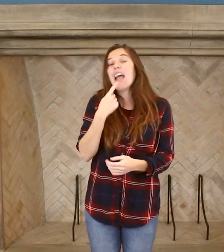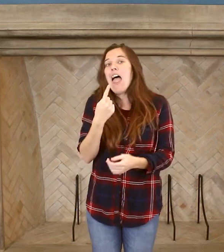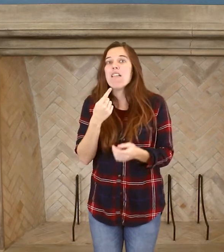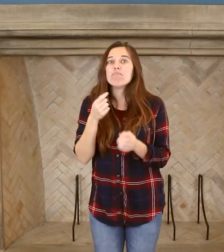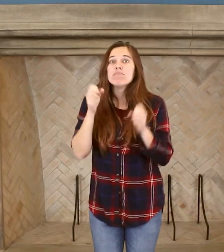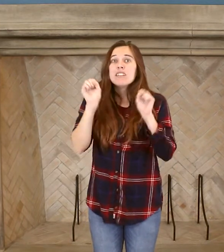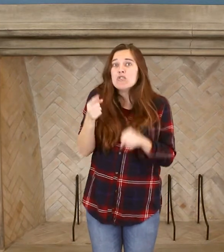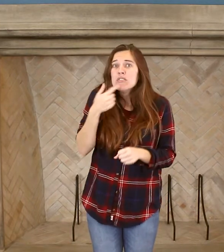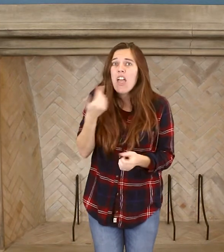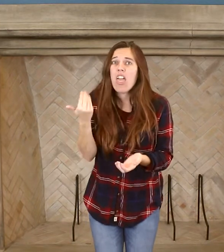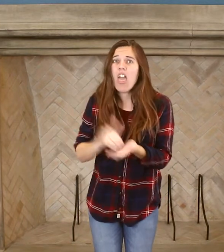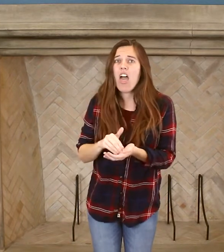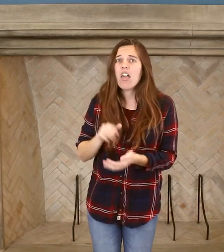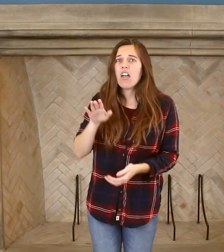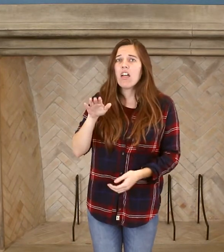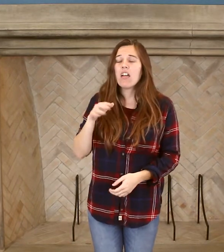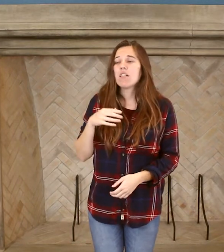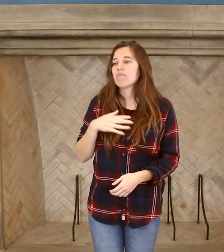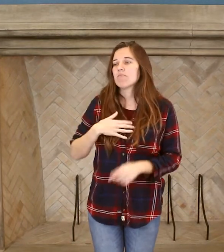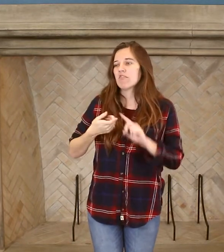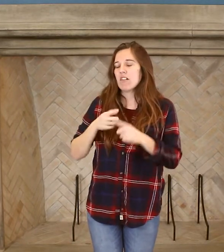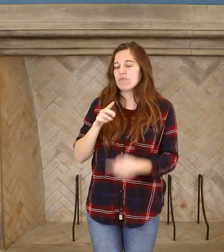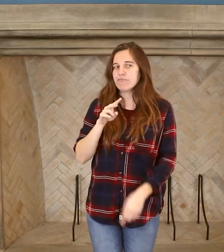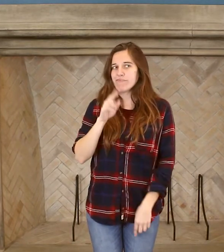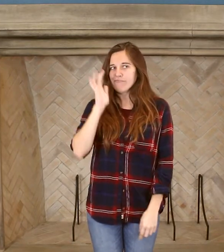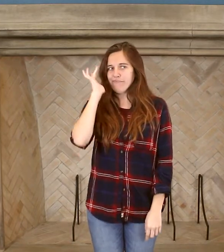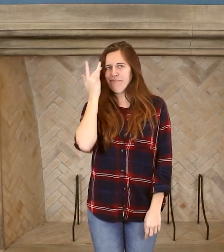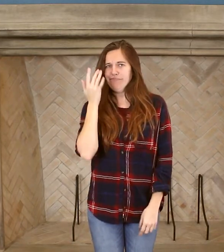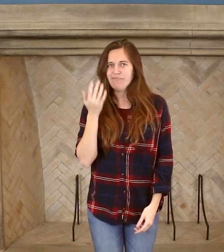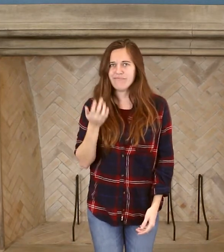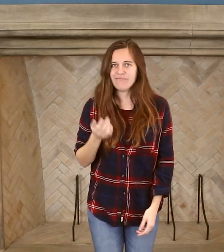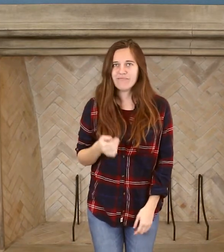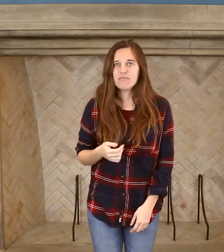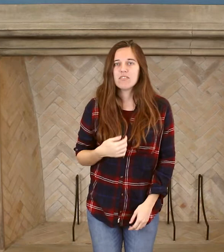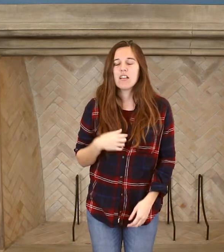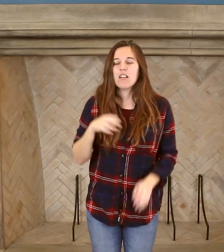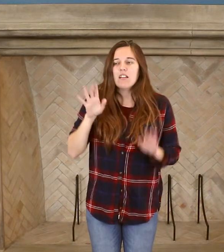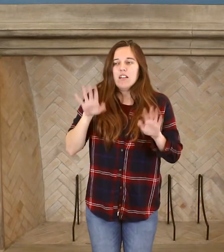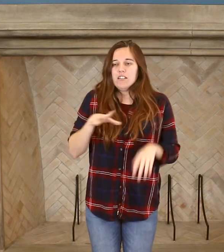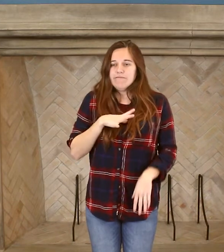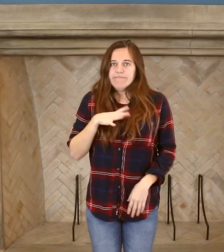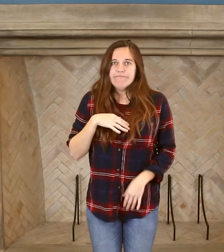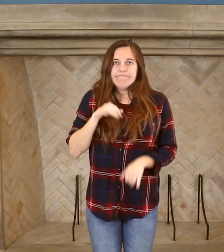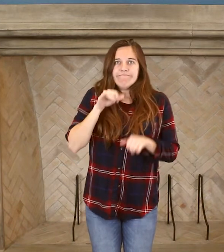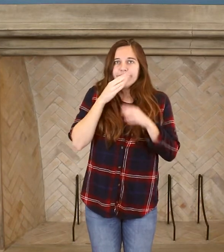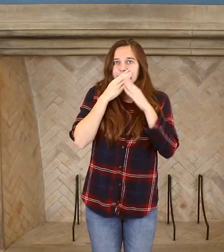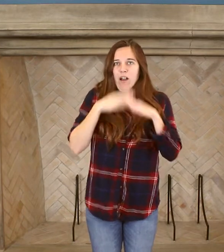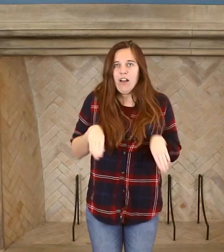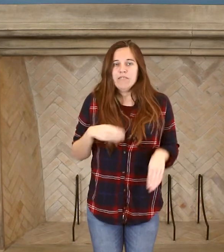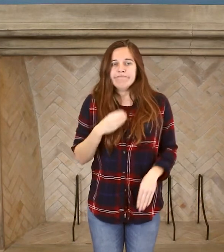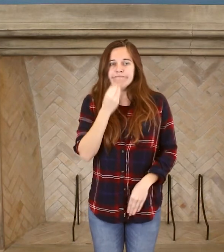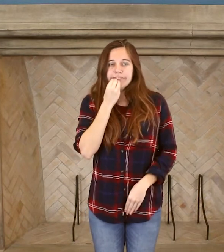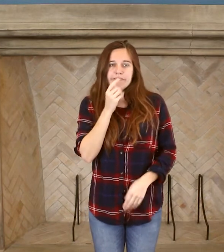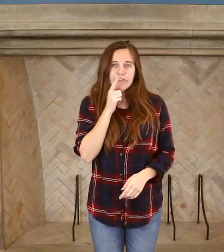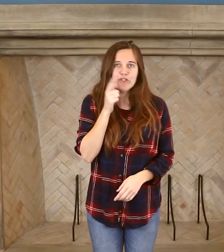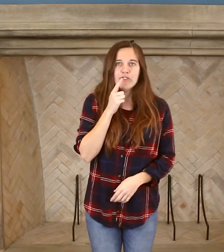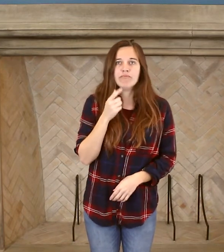Whenever I would say, "Can you say that again?" my friends would get annoyed. So I sat quietly eating my